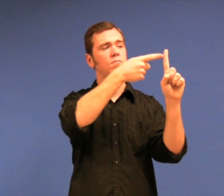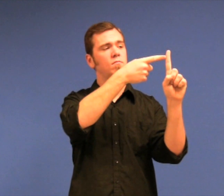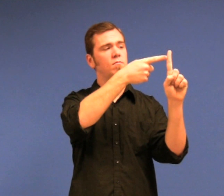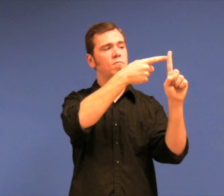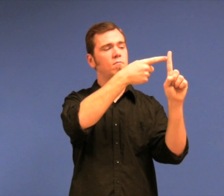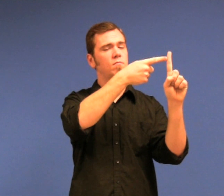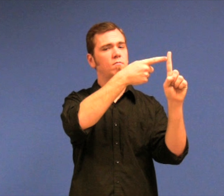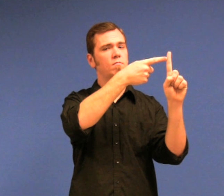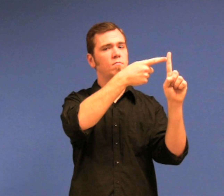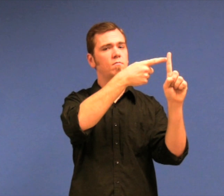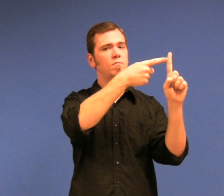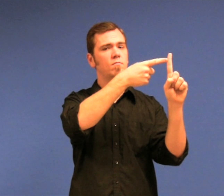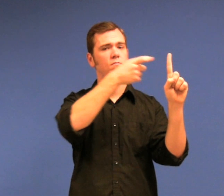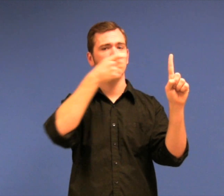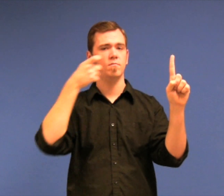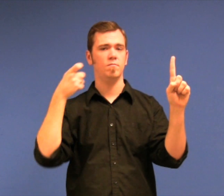movement on these signs. From.